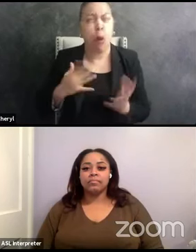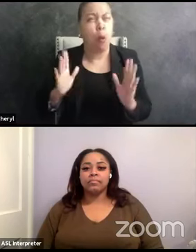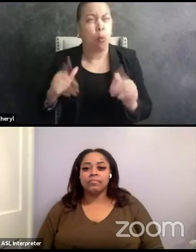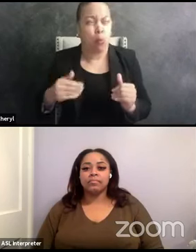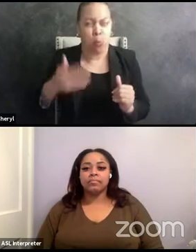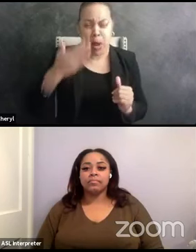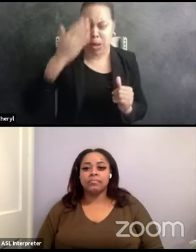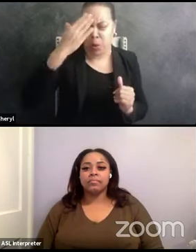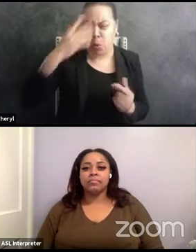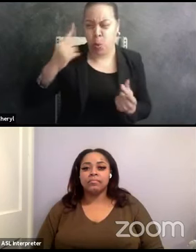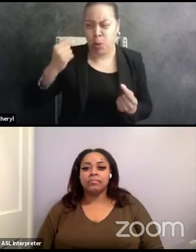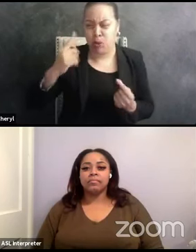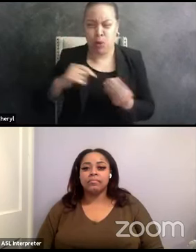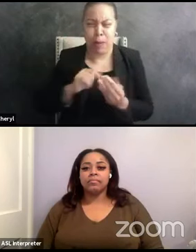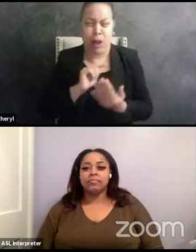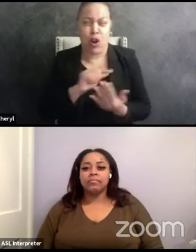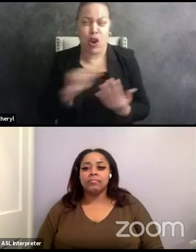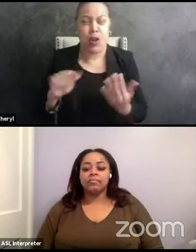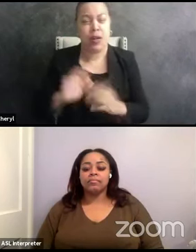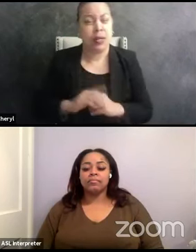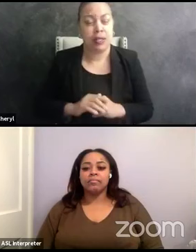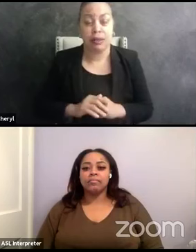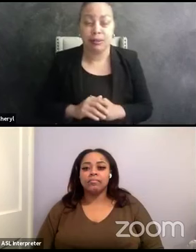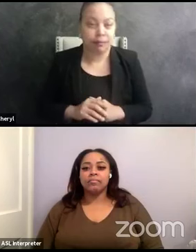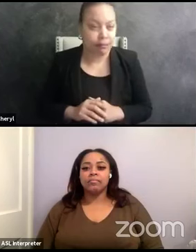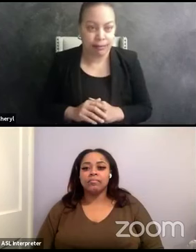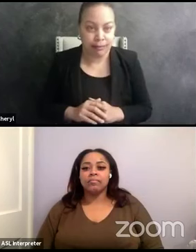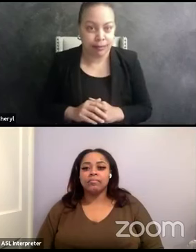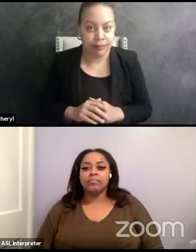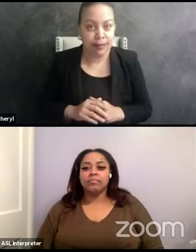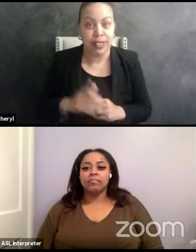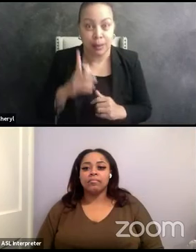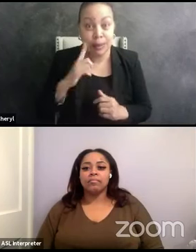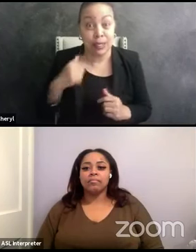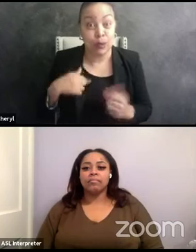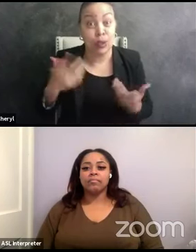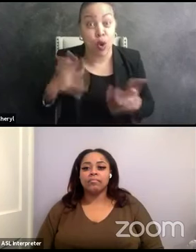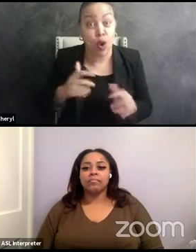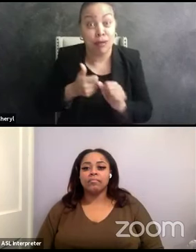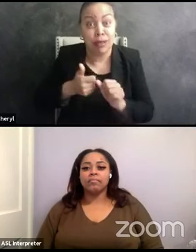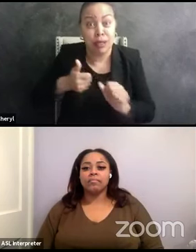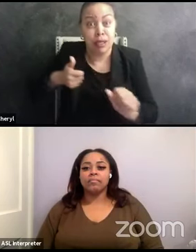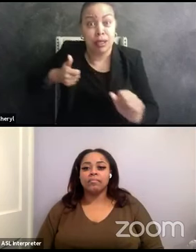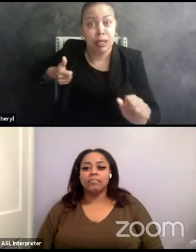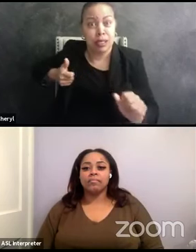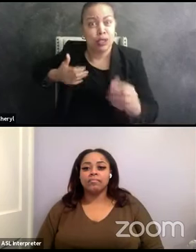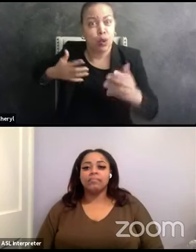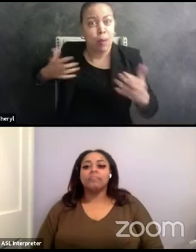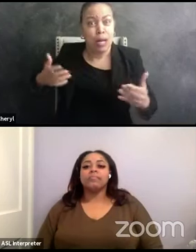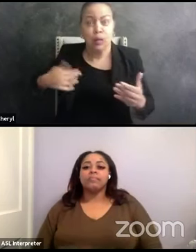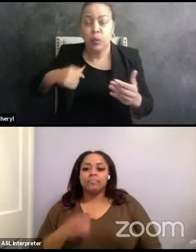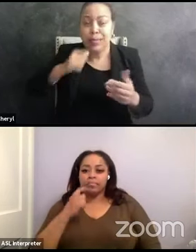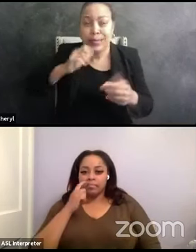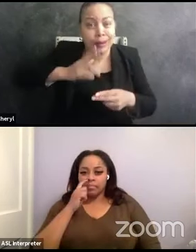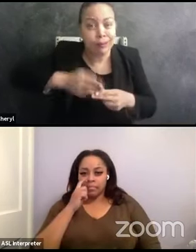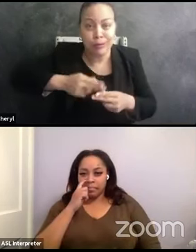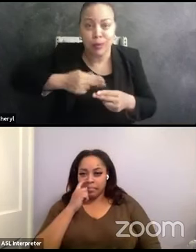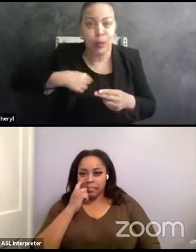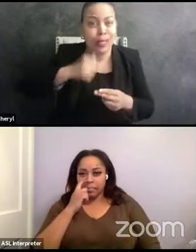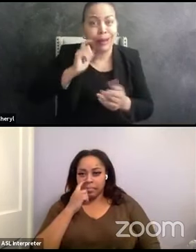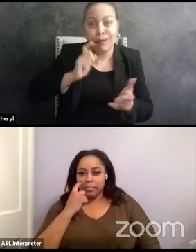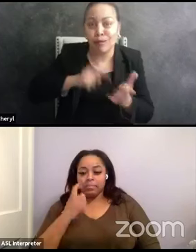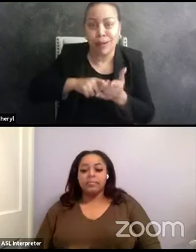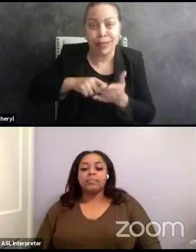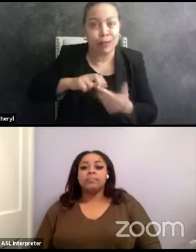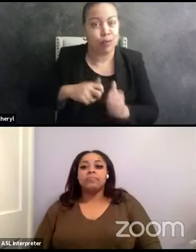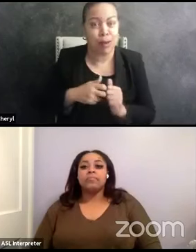white dudes. It's a book because I feel like we're so far behind in recognizing and naming this problem that that's really what I wanted